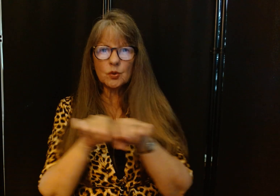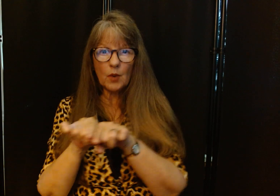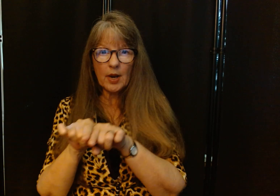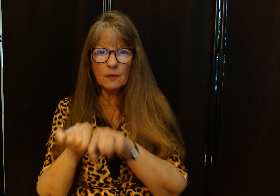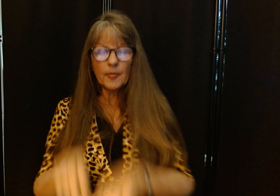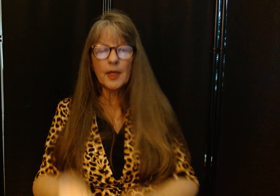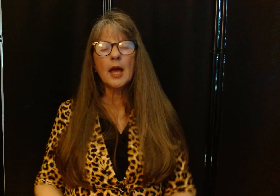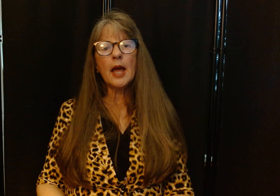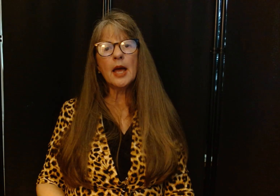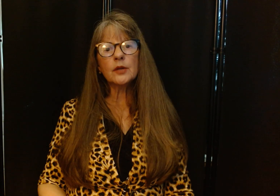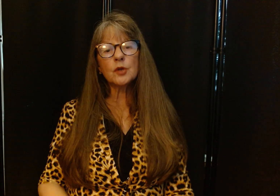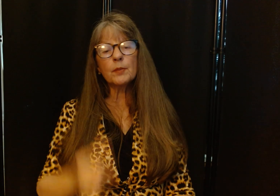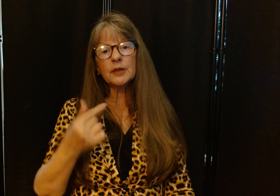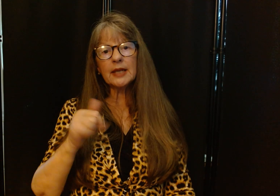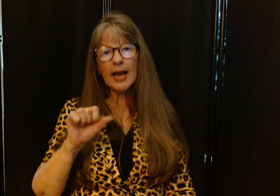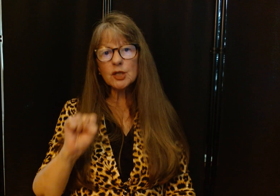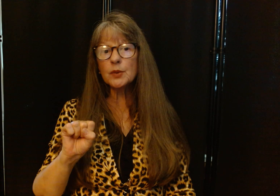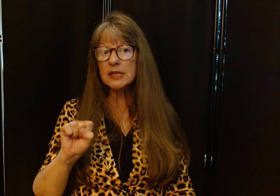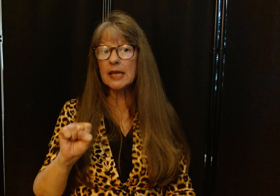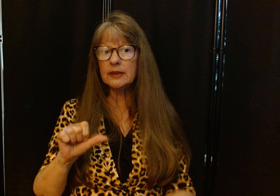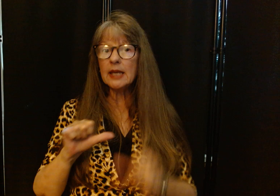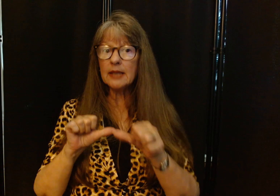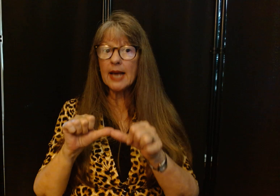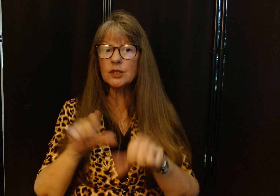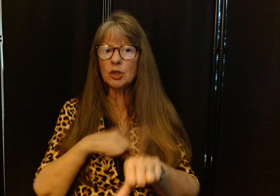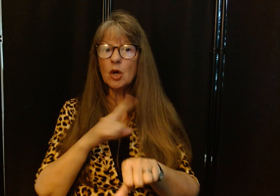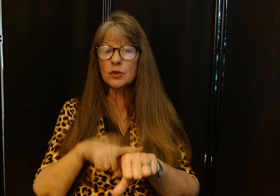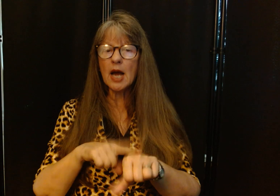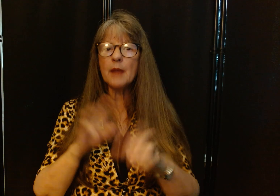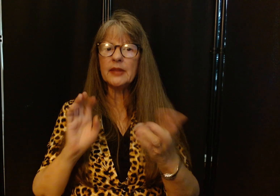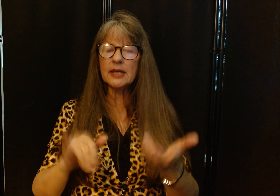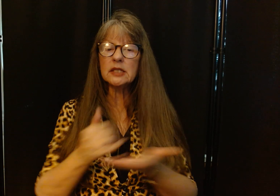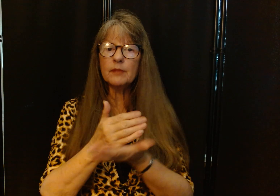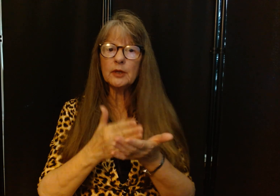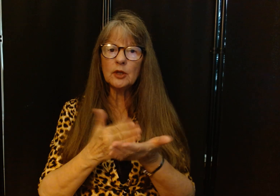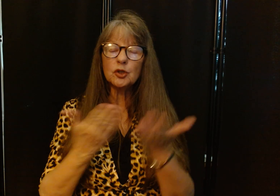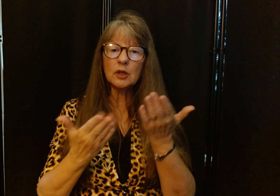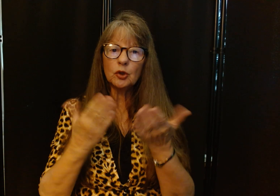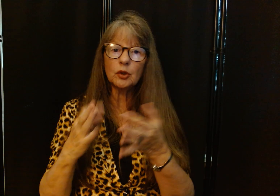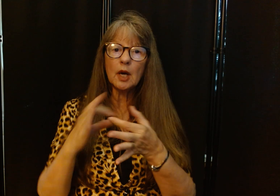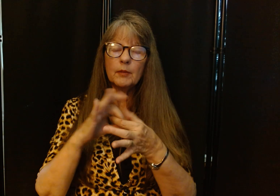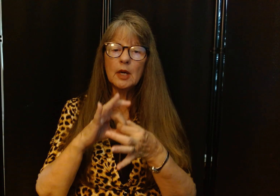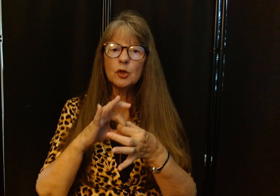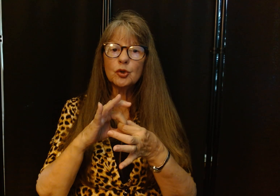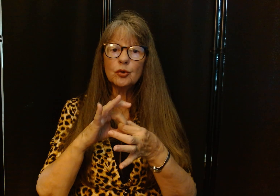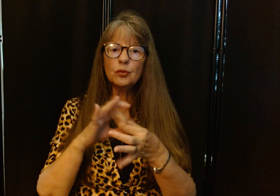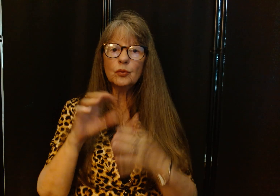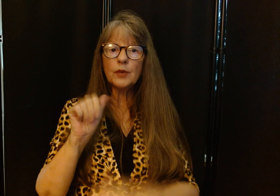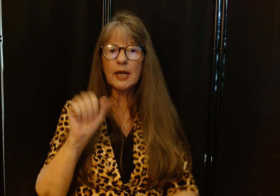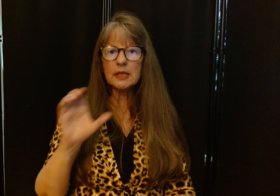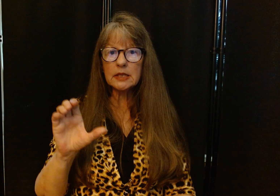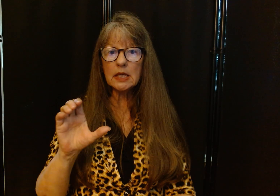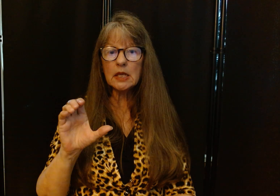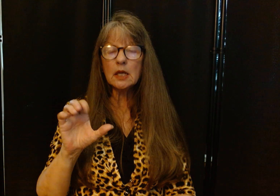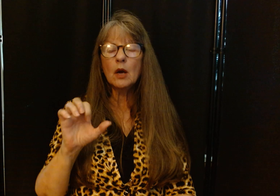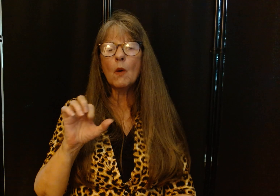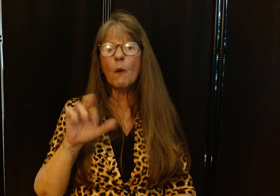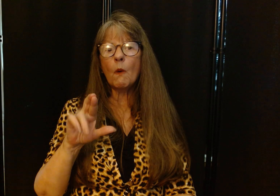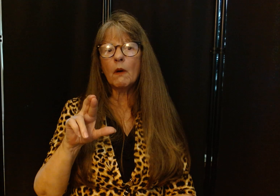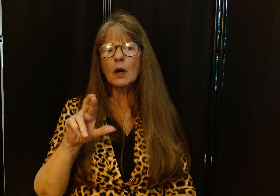well. And so, but the gas ones, they last a long time, and that's something that you can hook up to the AC or